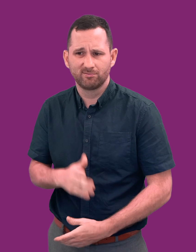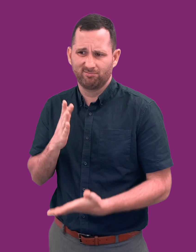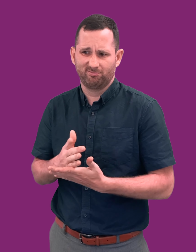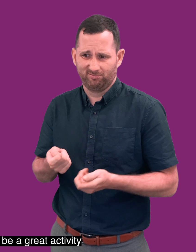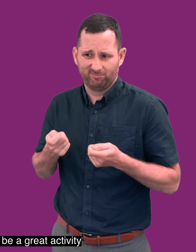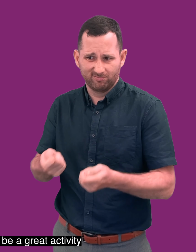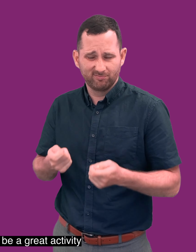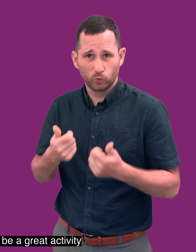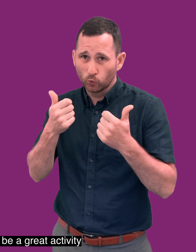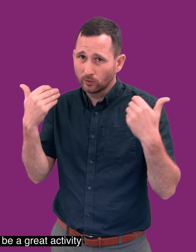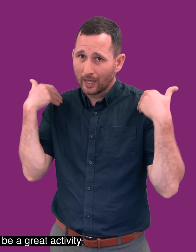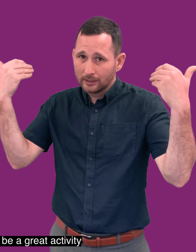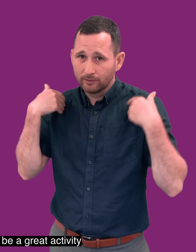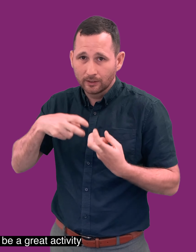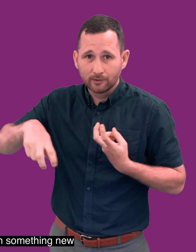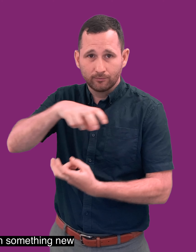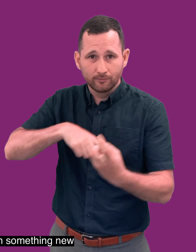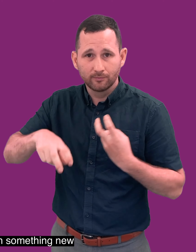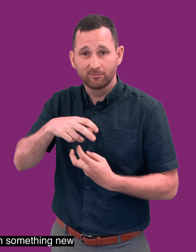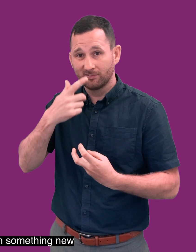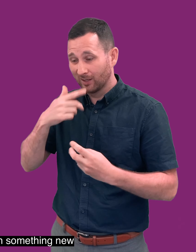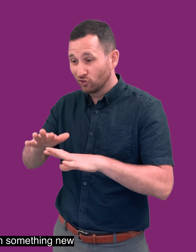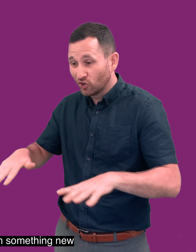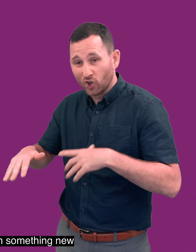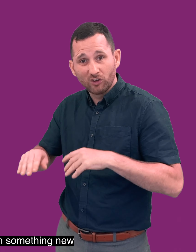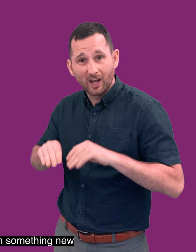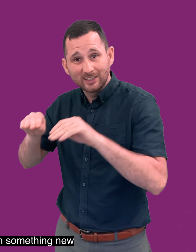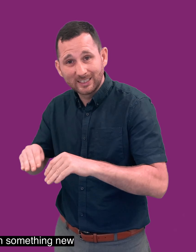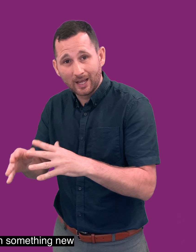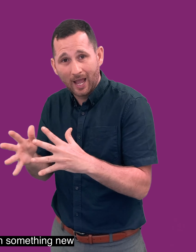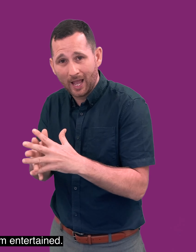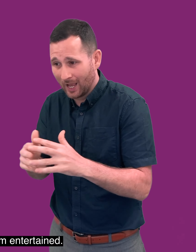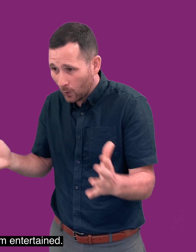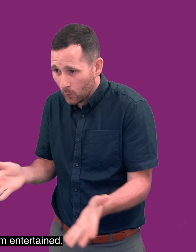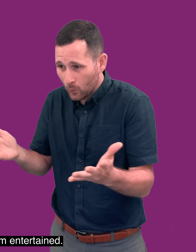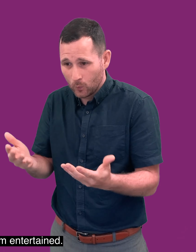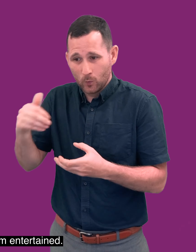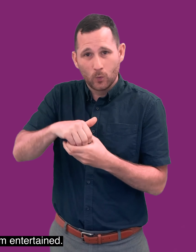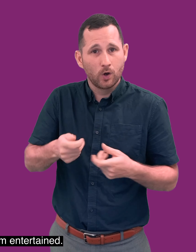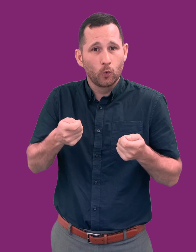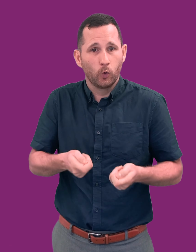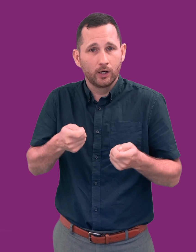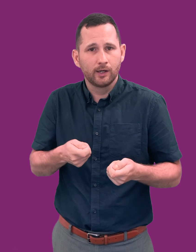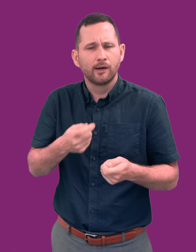Cooking can also be a great activity to teach children something new and keep them entertained.